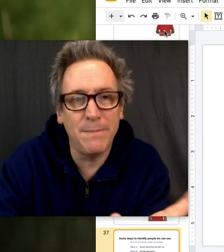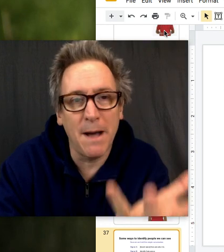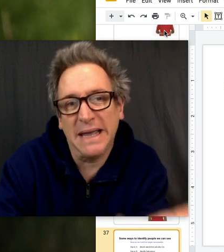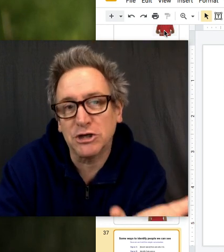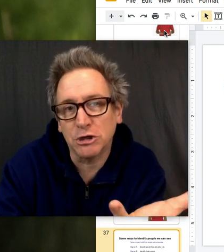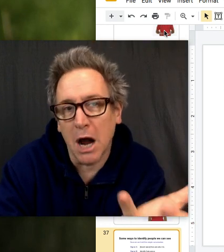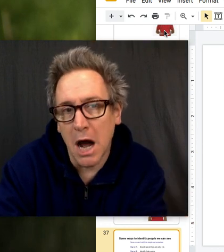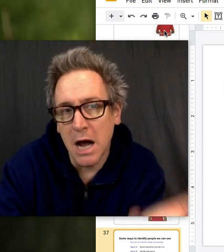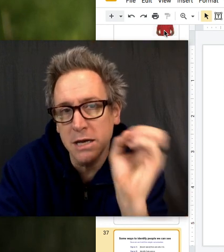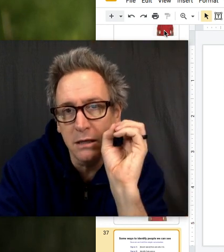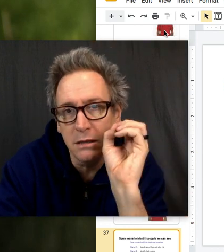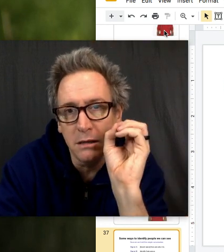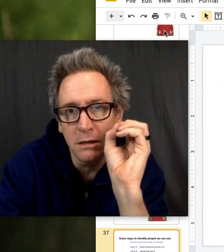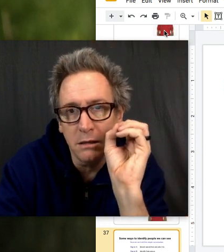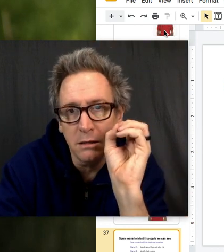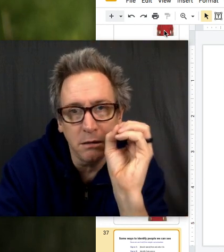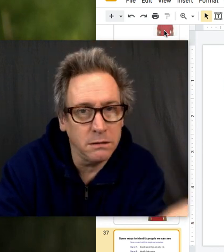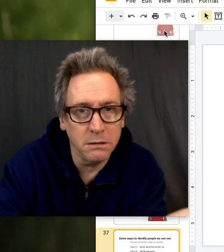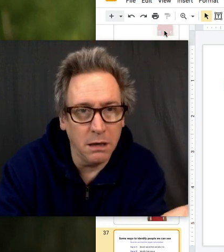pull up a picture on